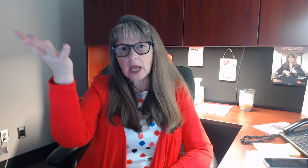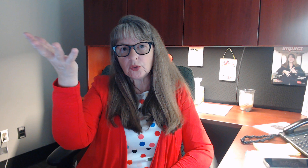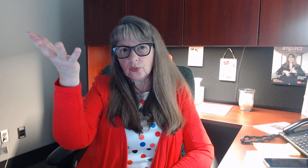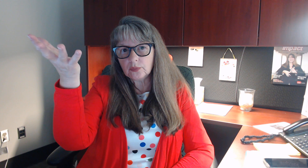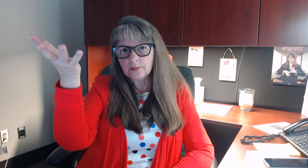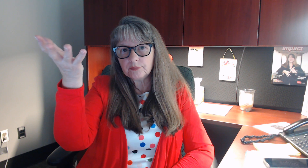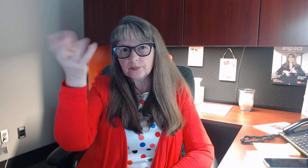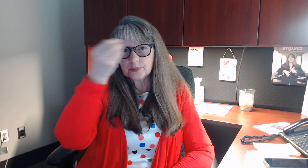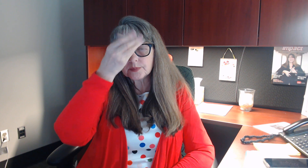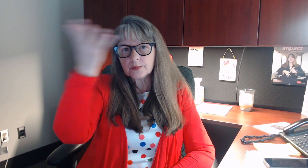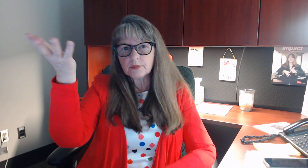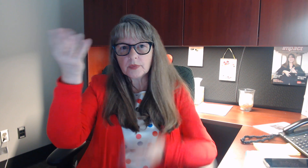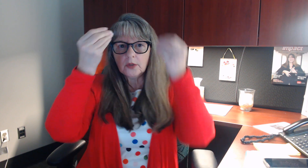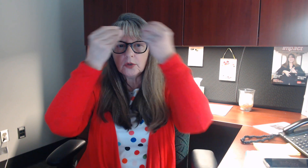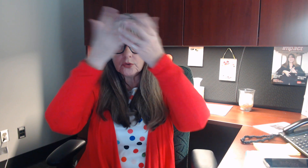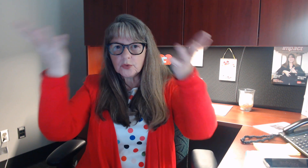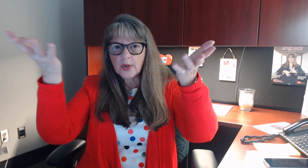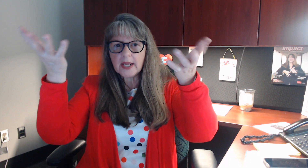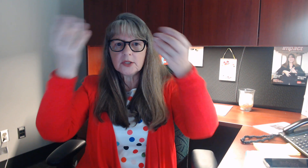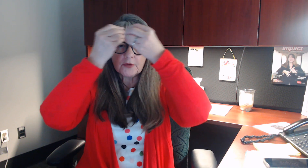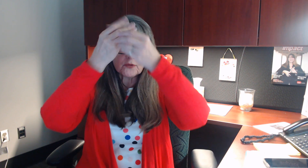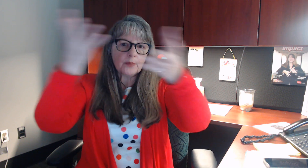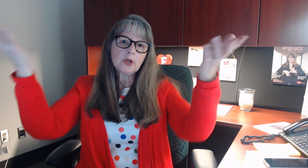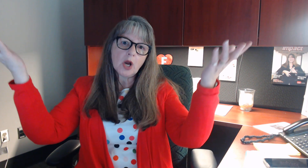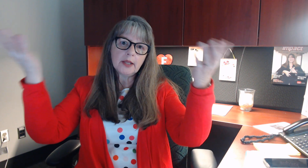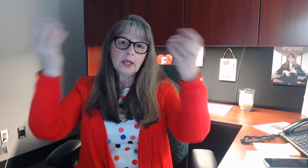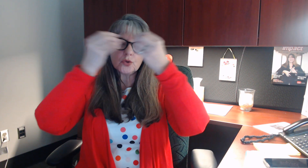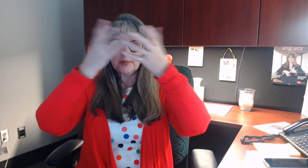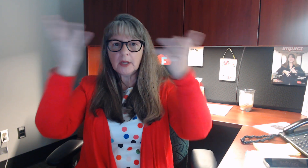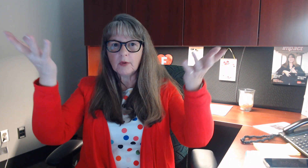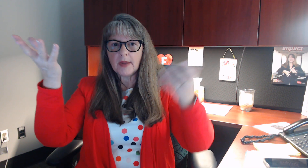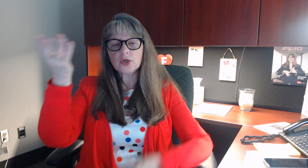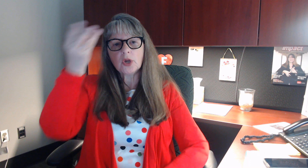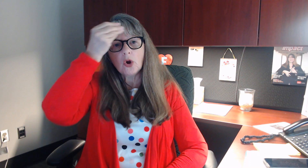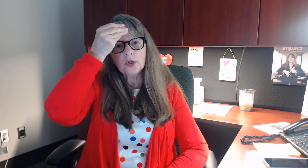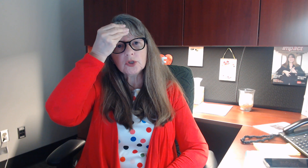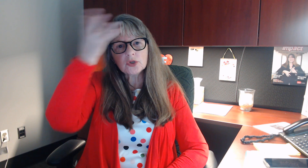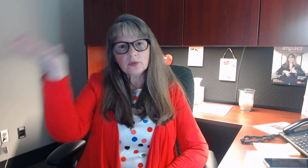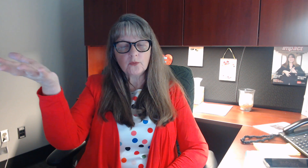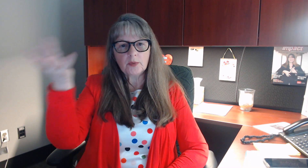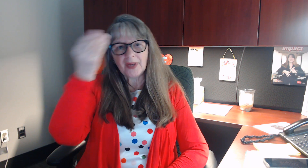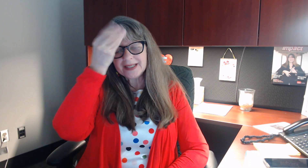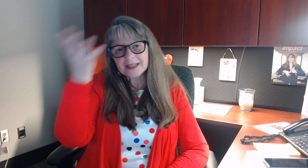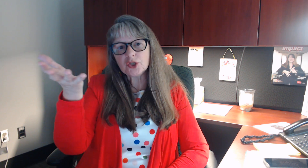you. You can do two hands if it's for a big audience or big information, or you could just do inform you. I need to let you